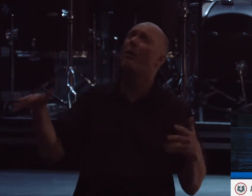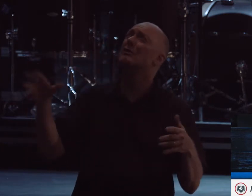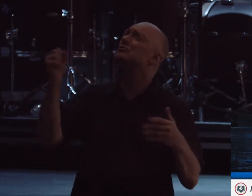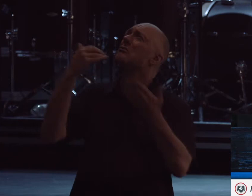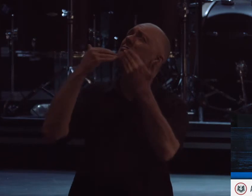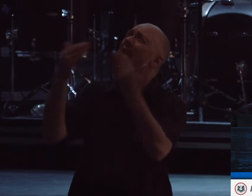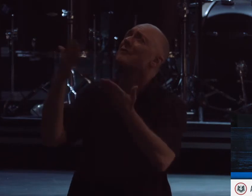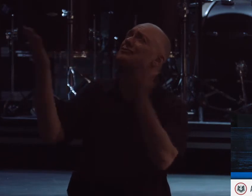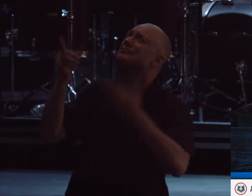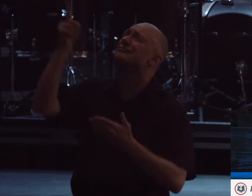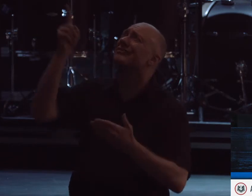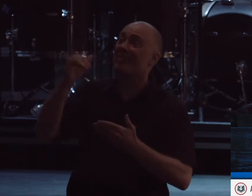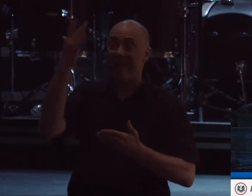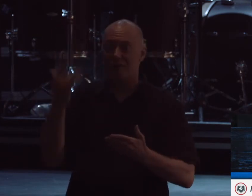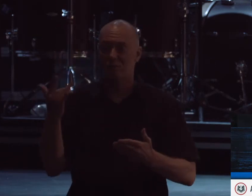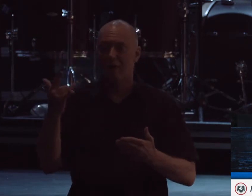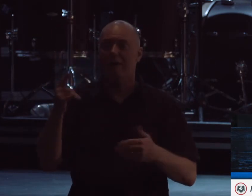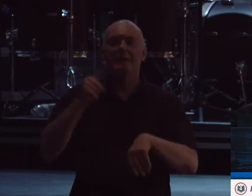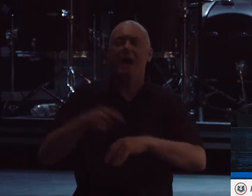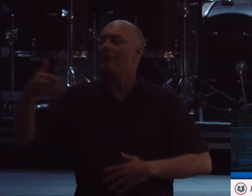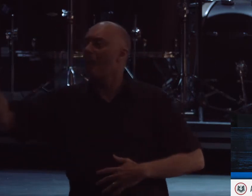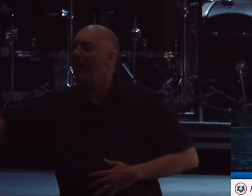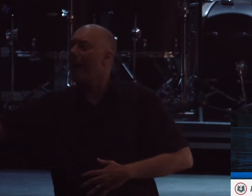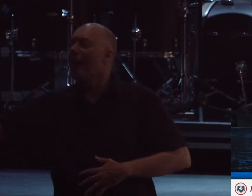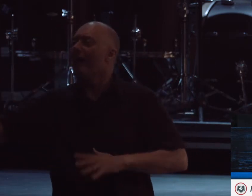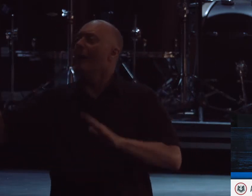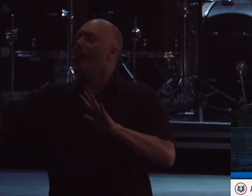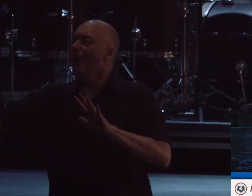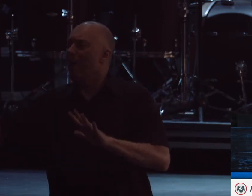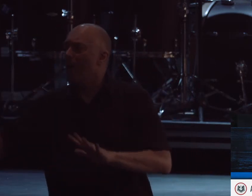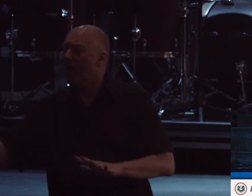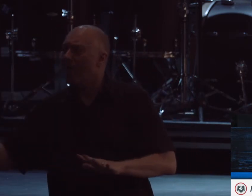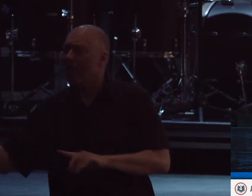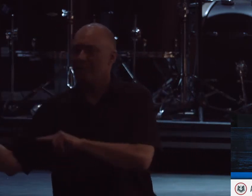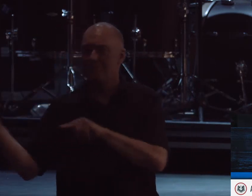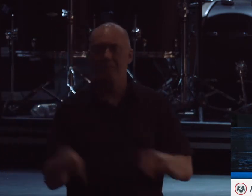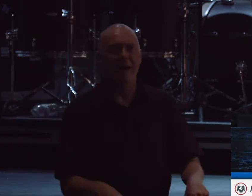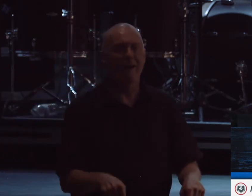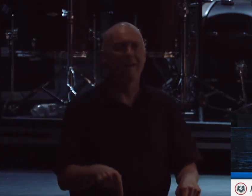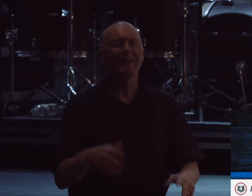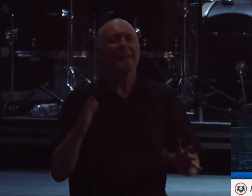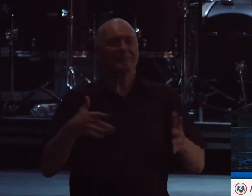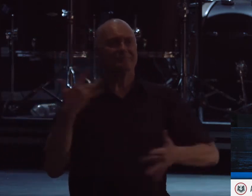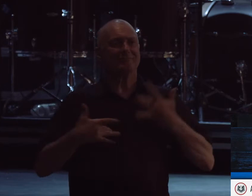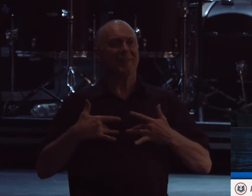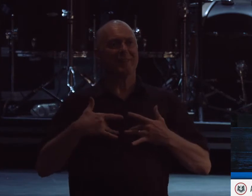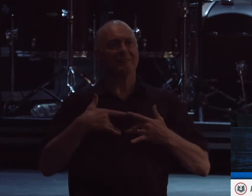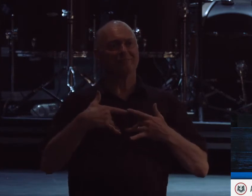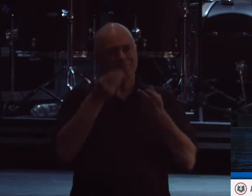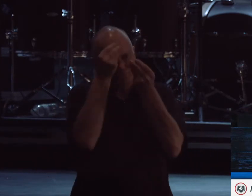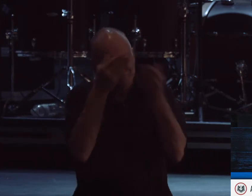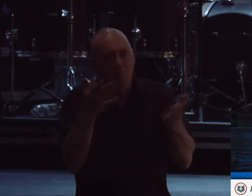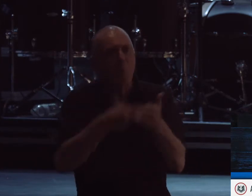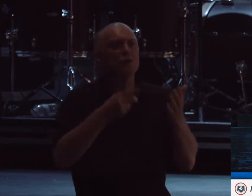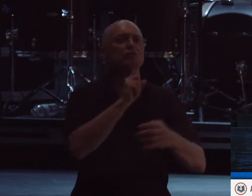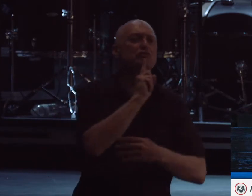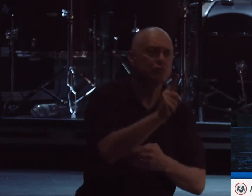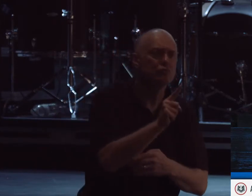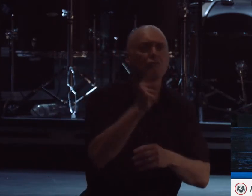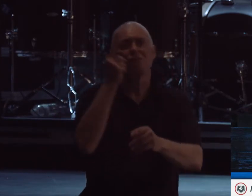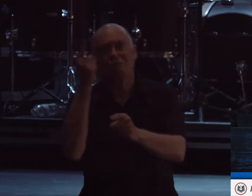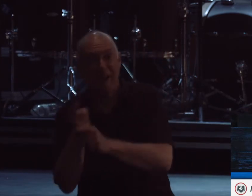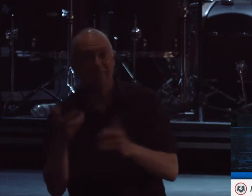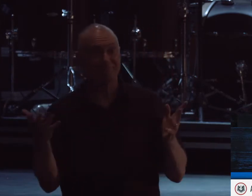we're so thankful to serve, and that's why time away is so great, because it brings the perspective to let you know what is true and what is needed and